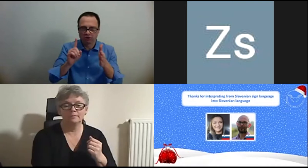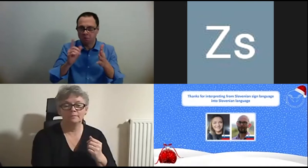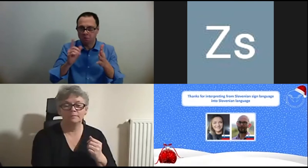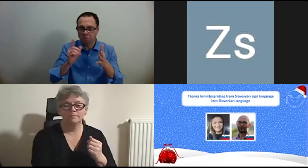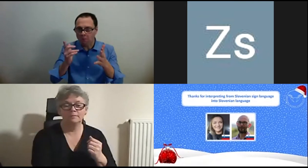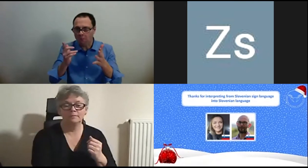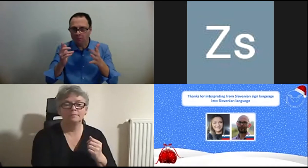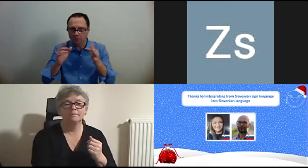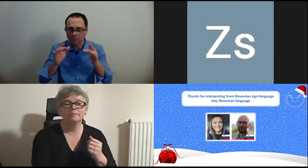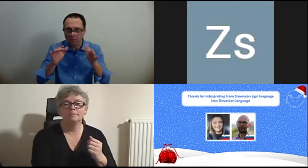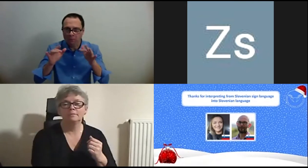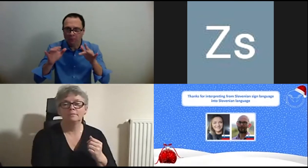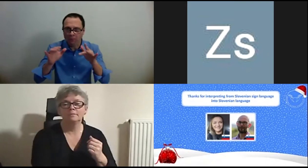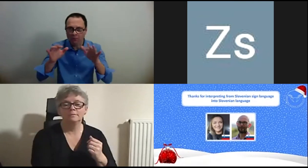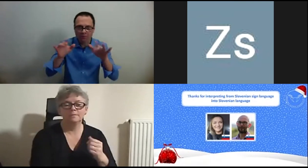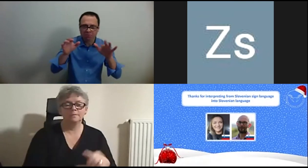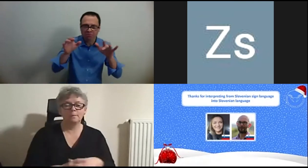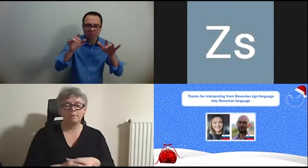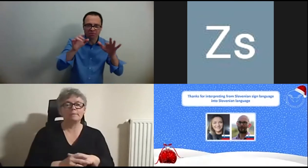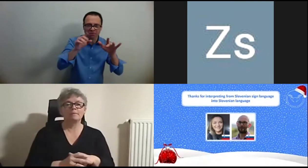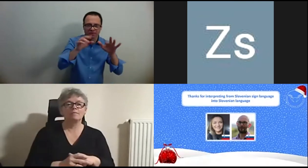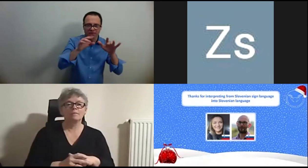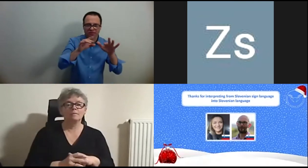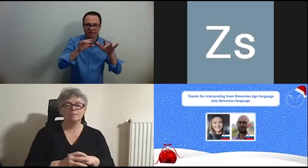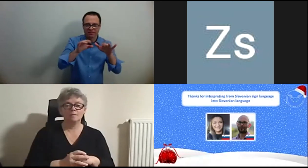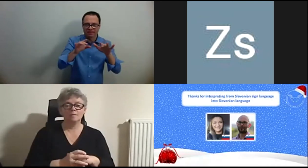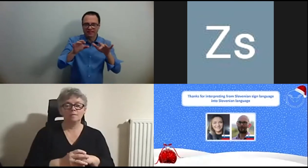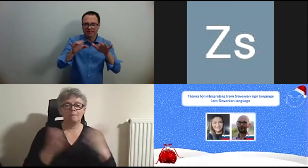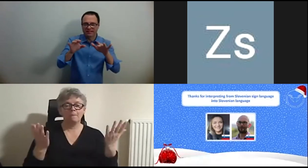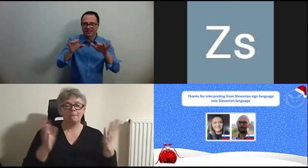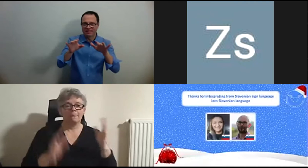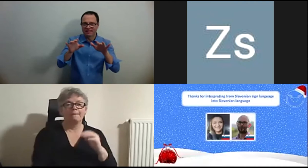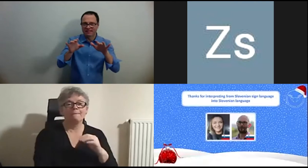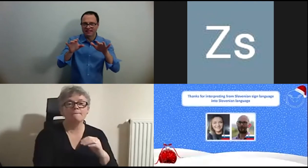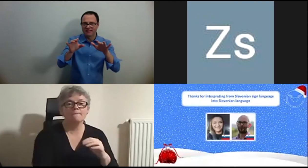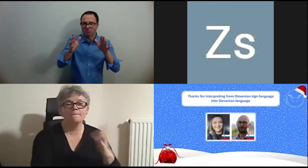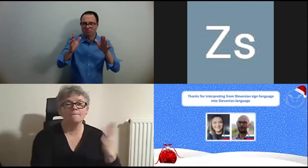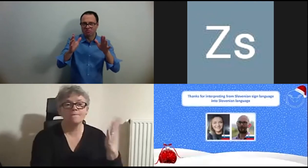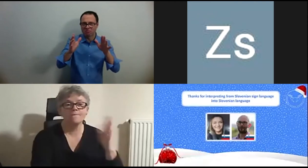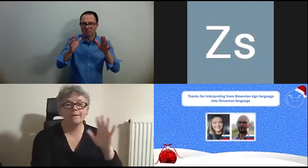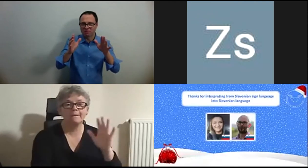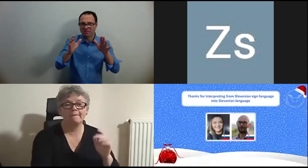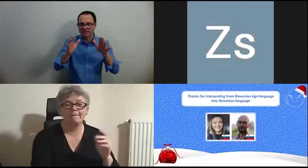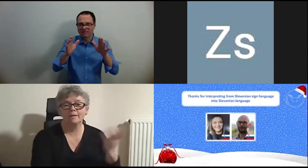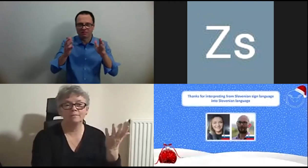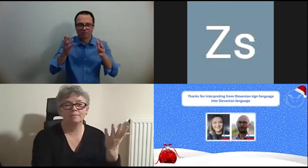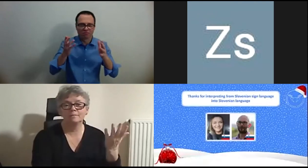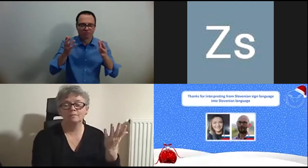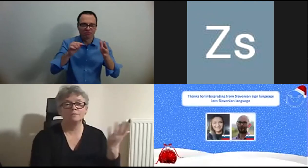I'm not sure if you're around and if you can open your mics or